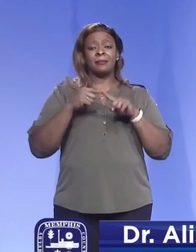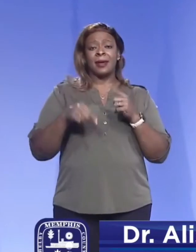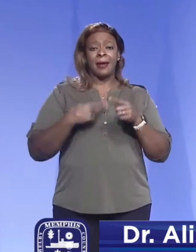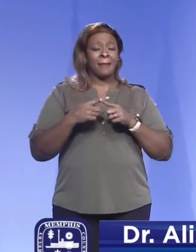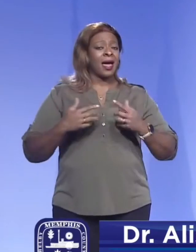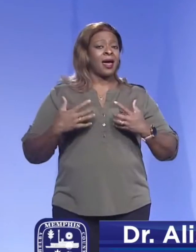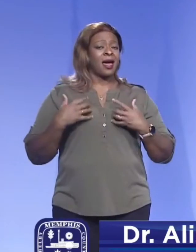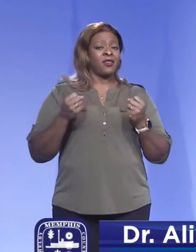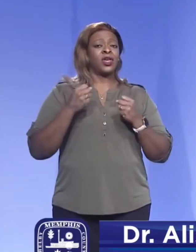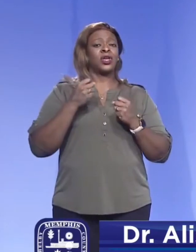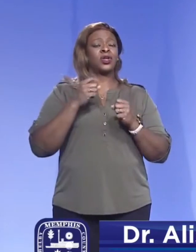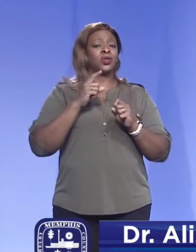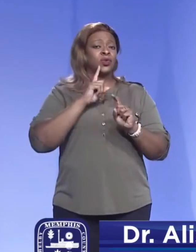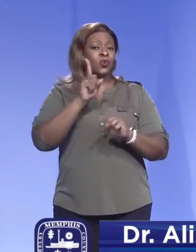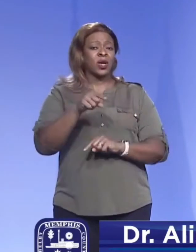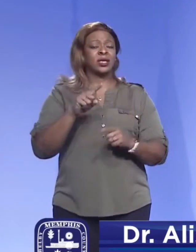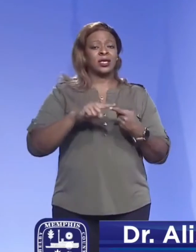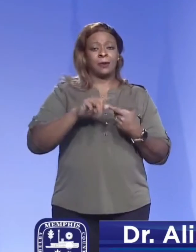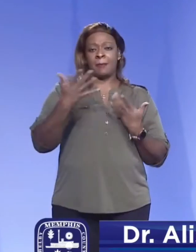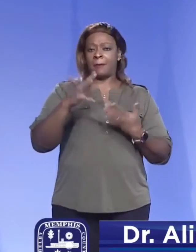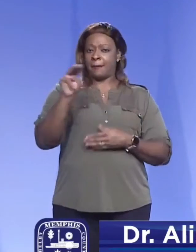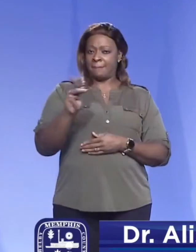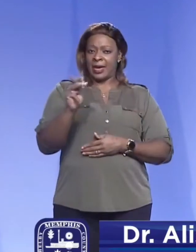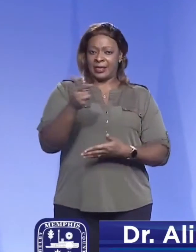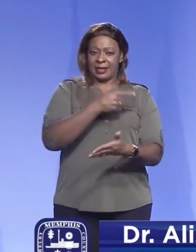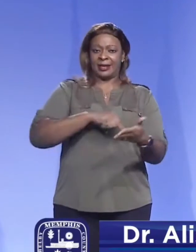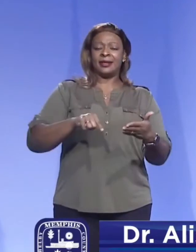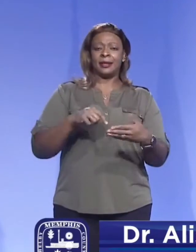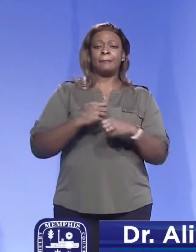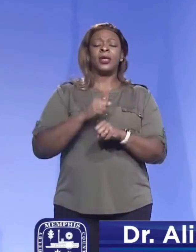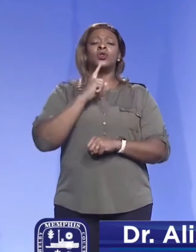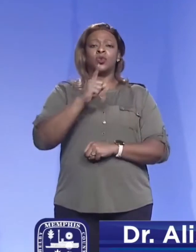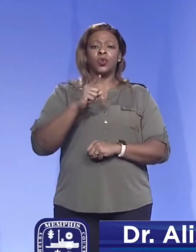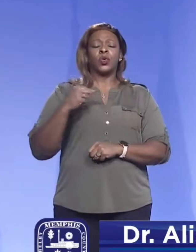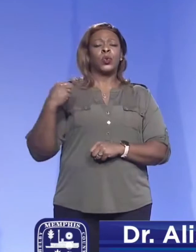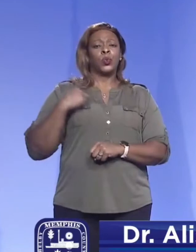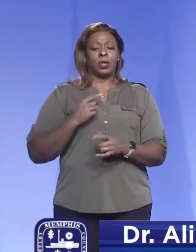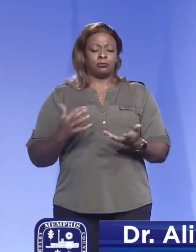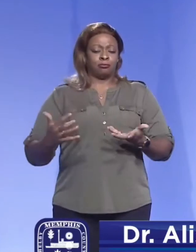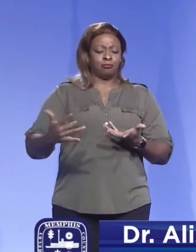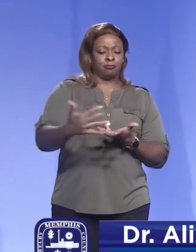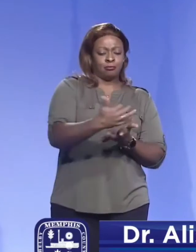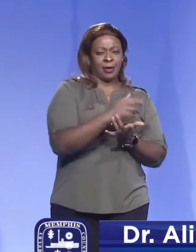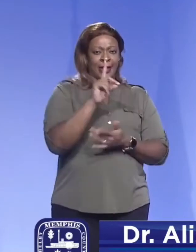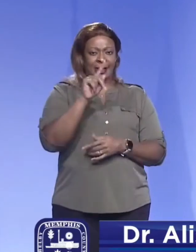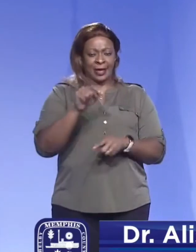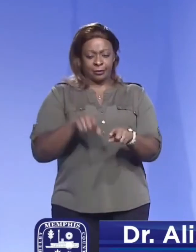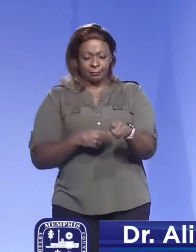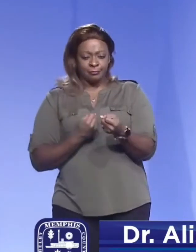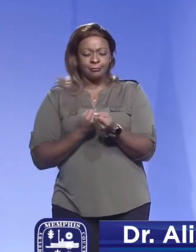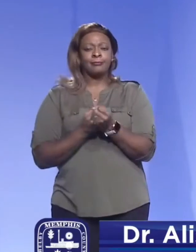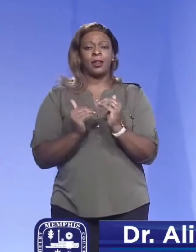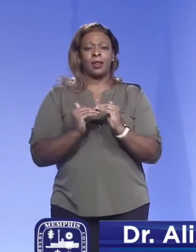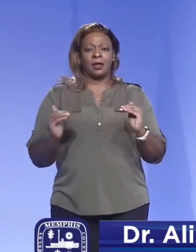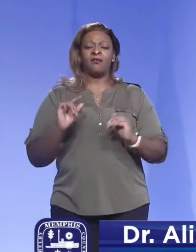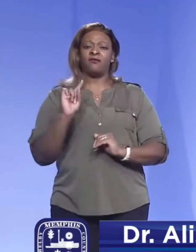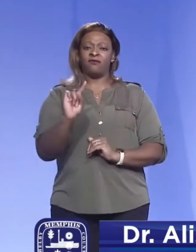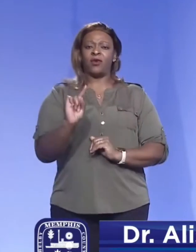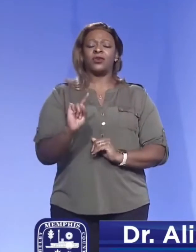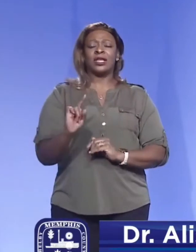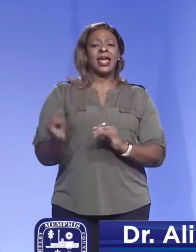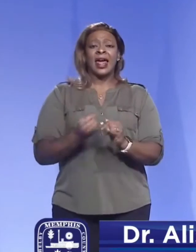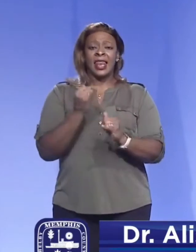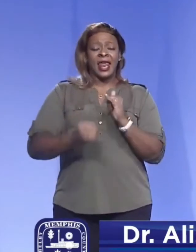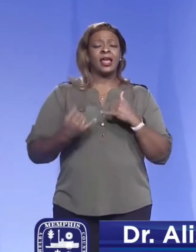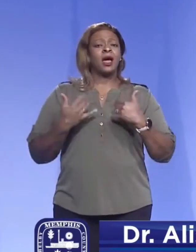directive until at least Monday, so that we can make sure that we're data-driven at the local level. And